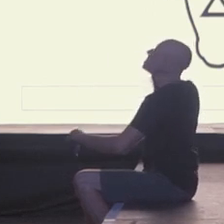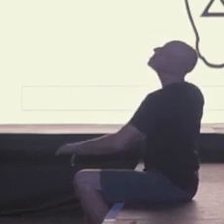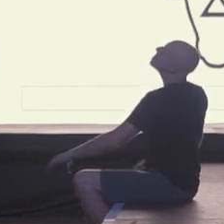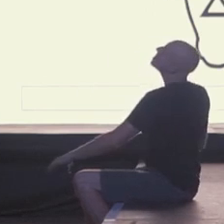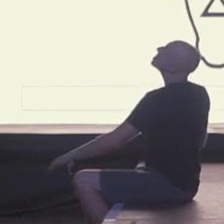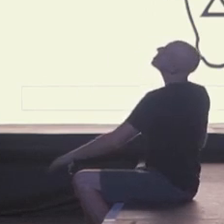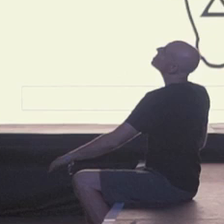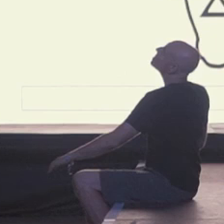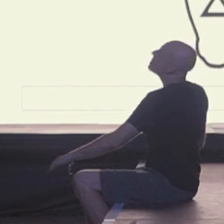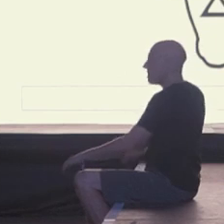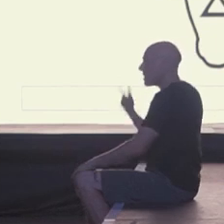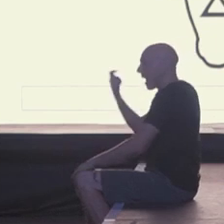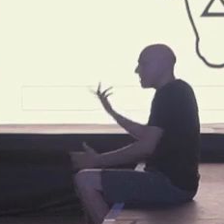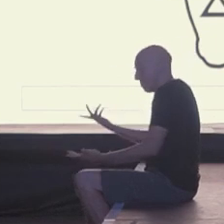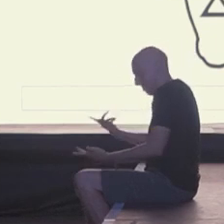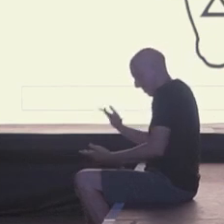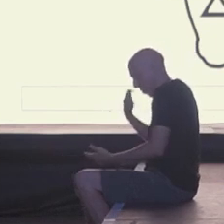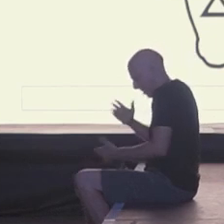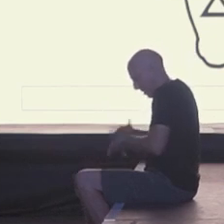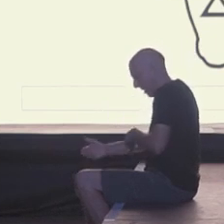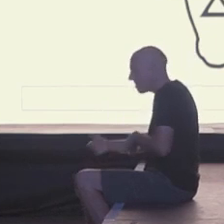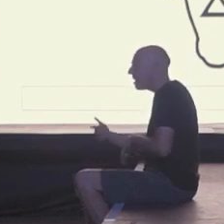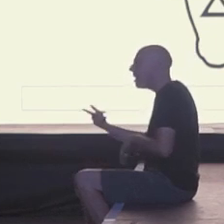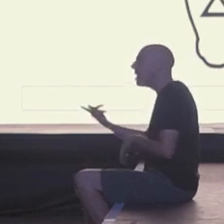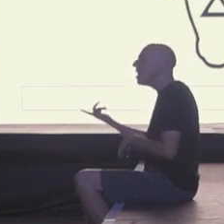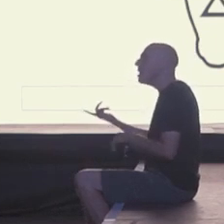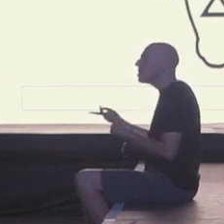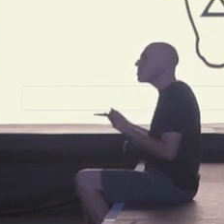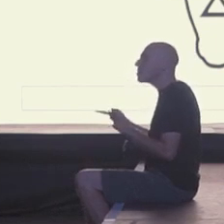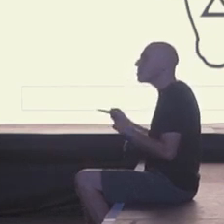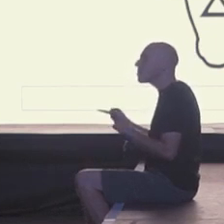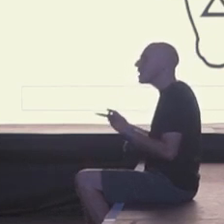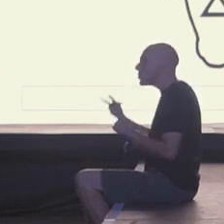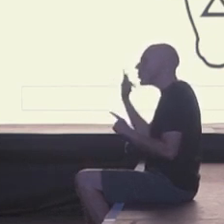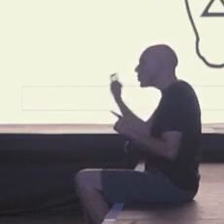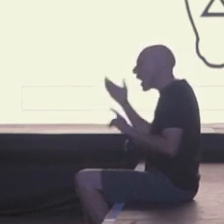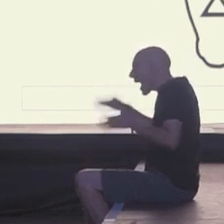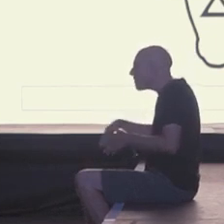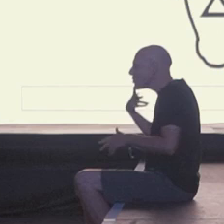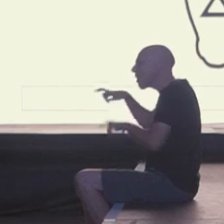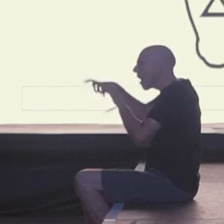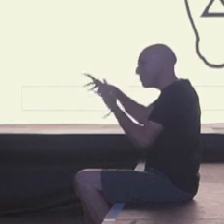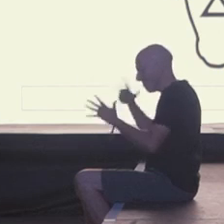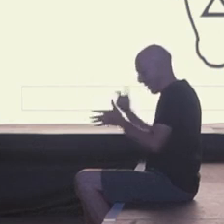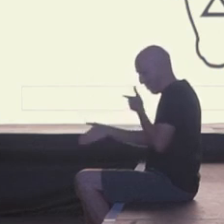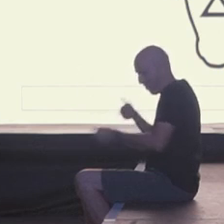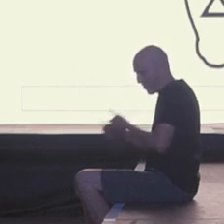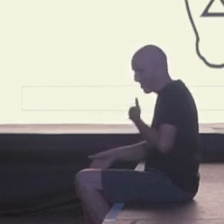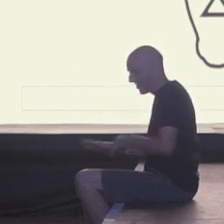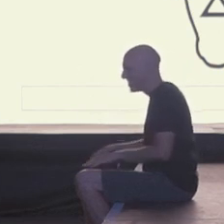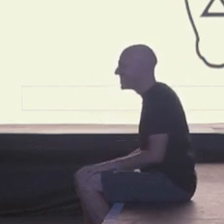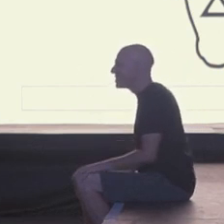get spicy, as we call it, or get arrested, we can get more ground level stuff for you as well. That can be arranged.